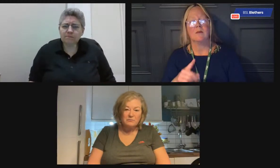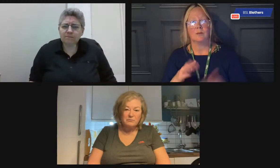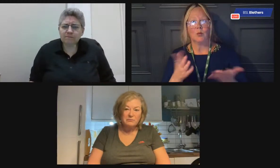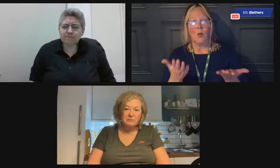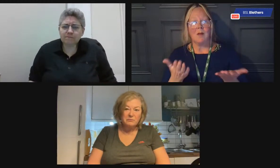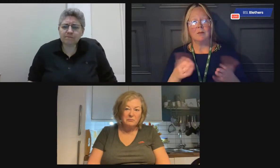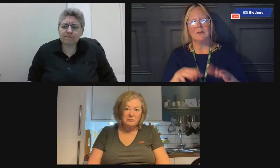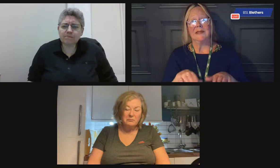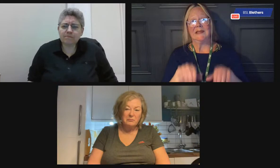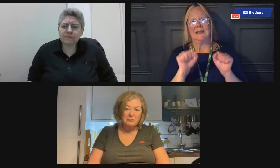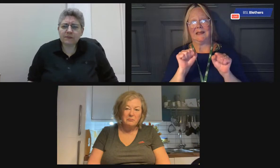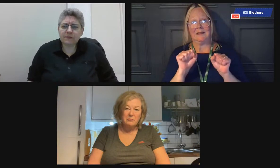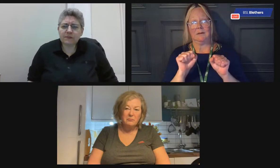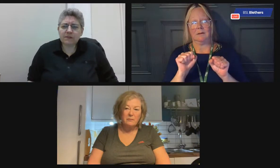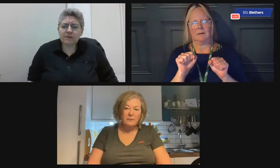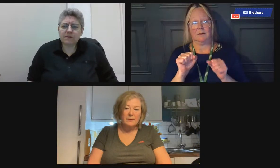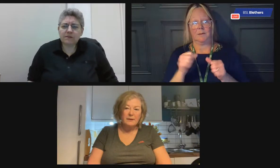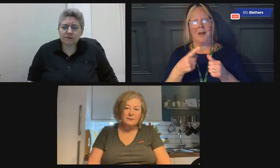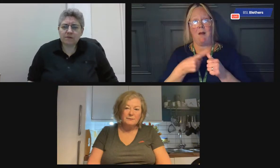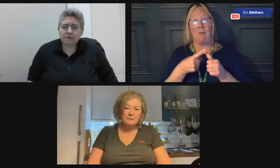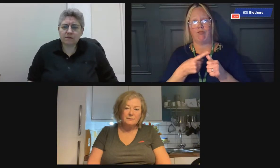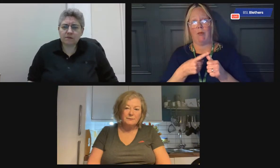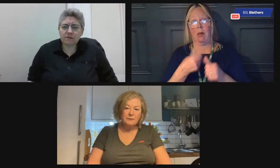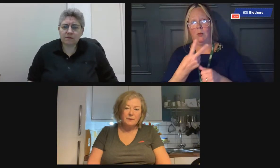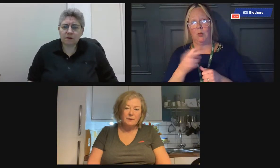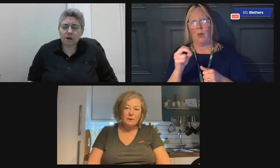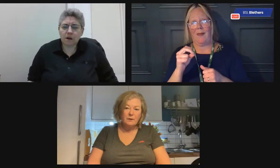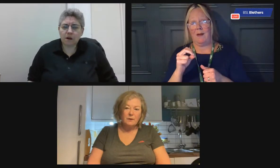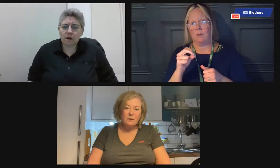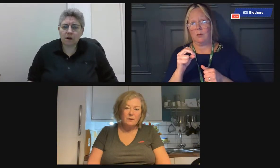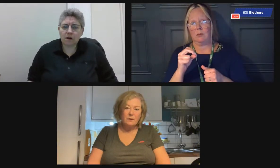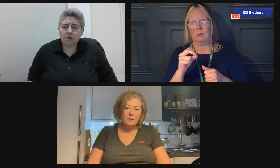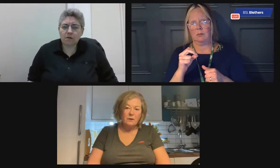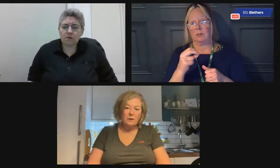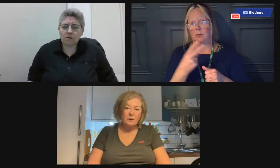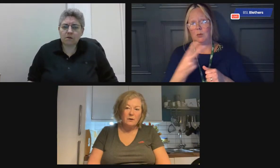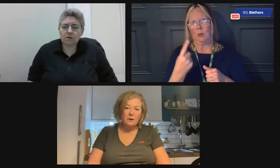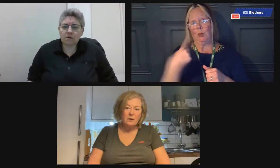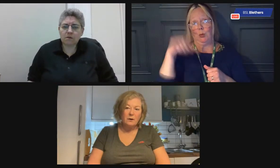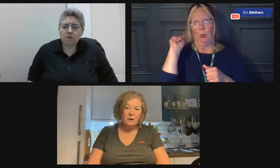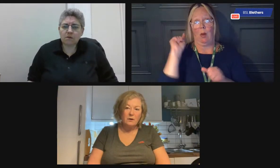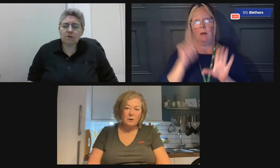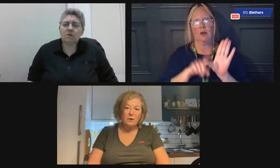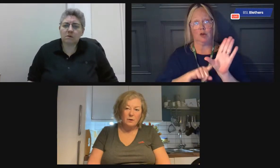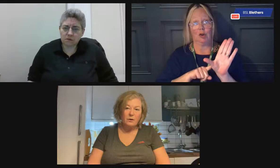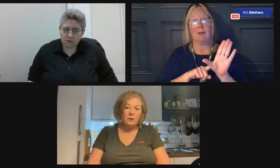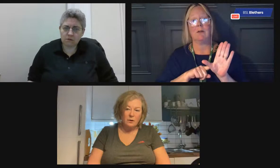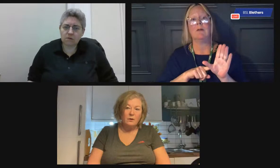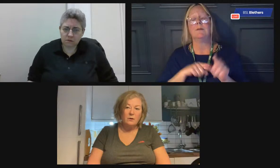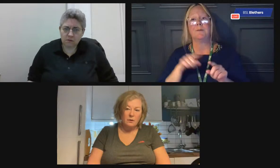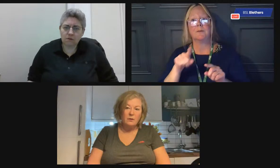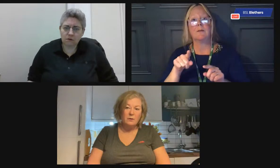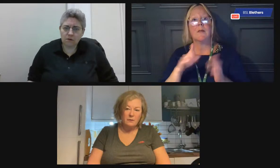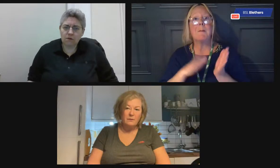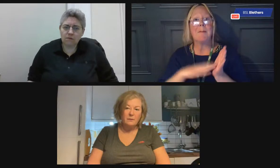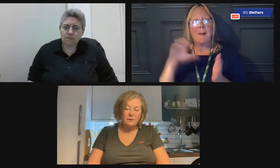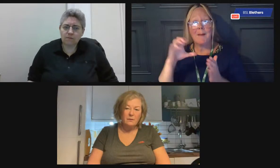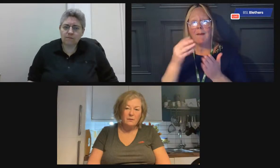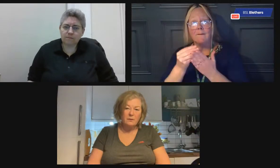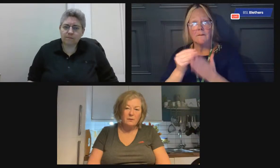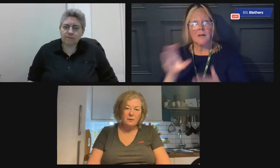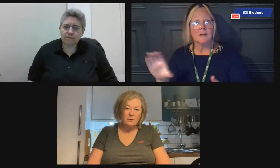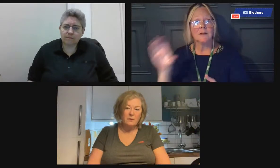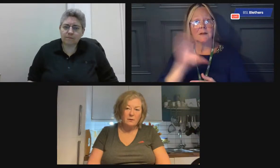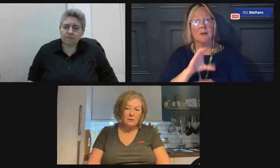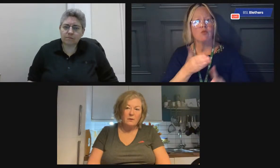what about your project? Is it just local or have you got them anywhere else? Well, starting